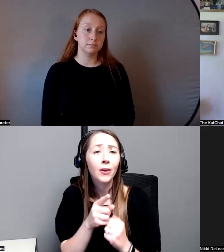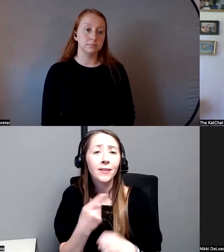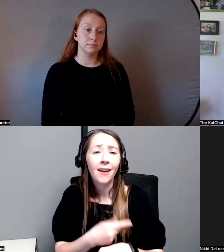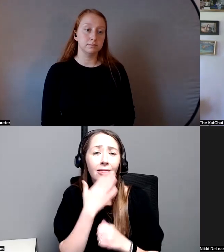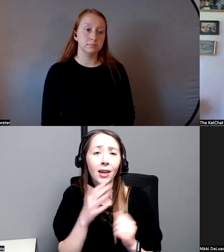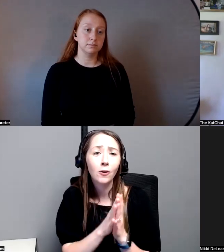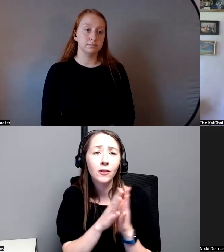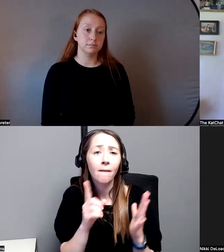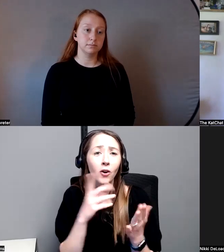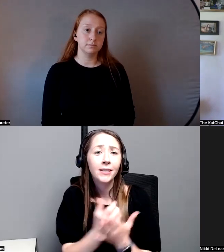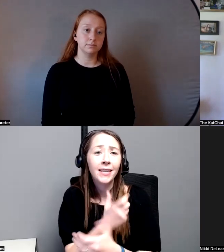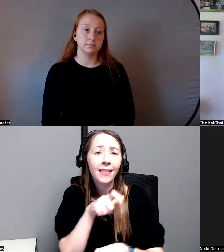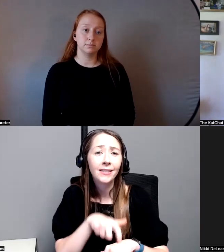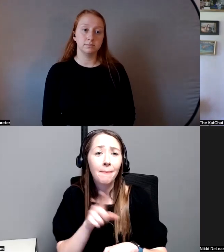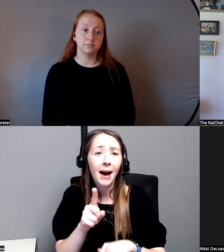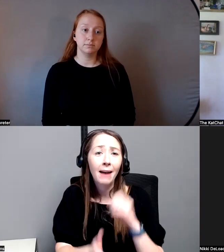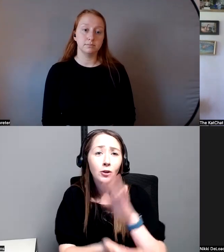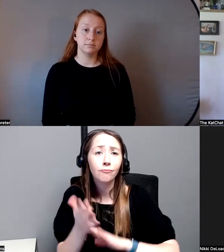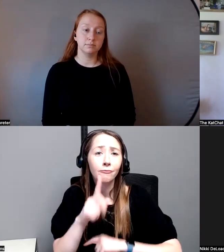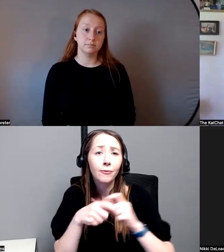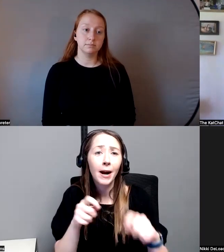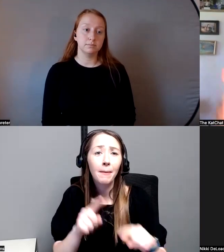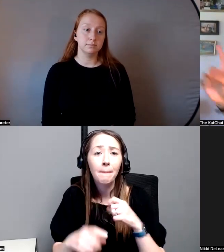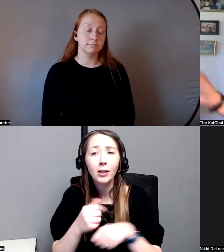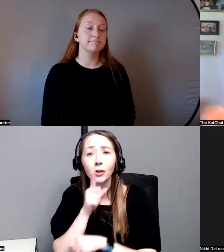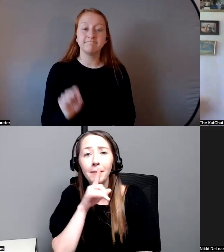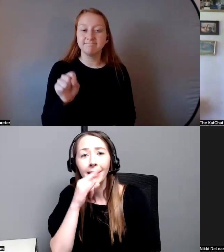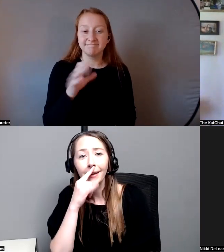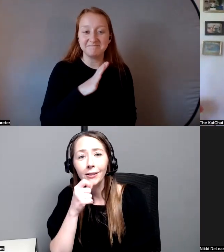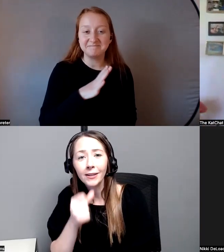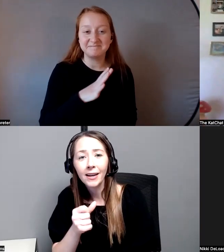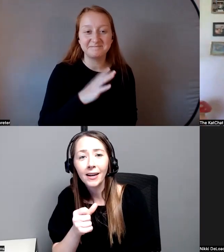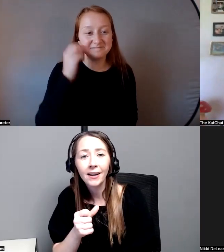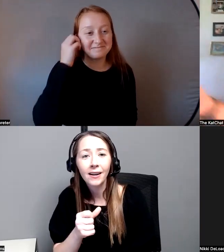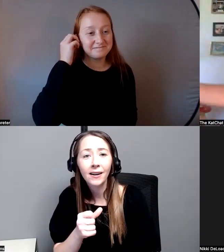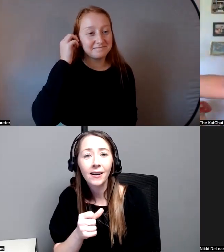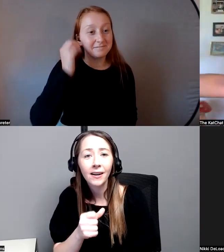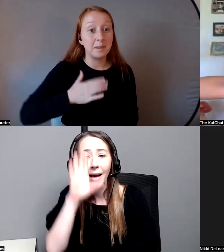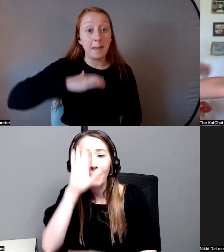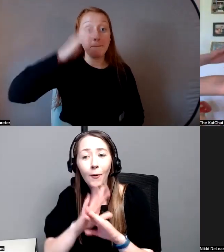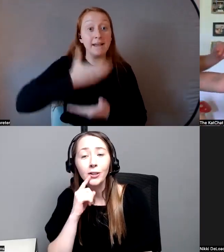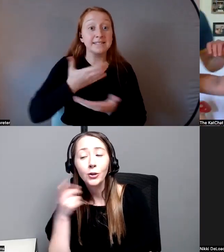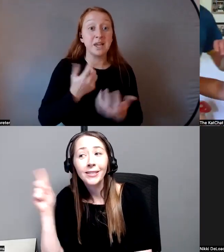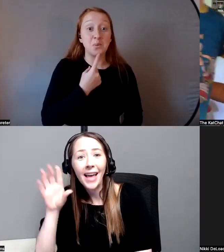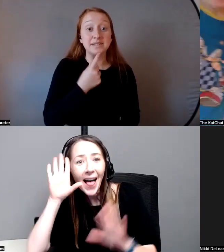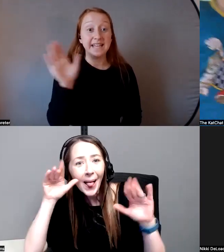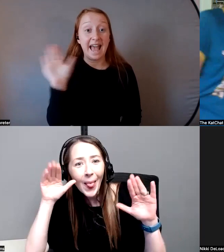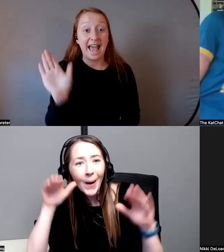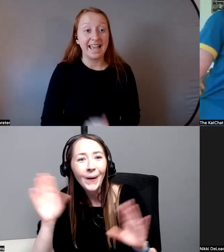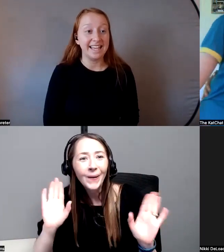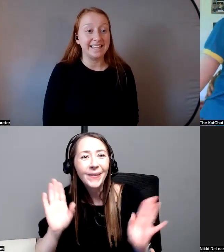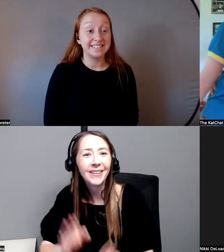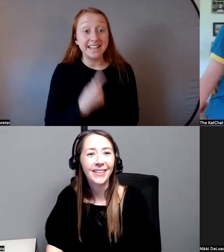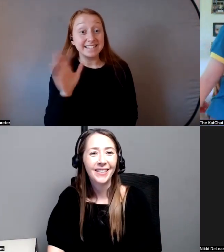so much for taking the time. I got to go and make sure my kids aren't getting into trouble. Say hello. Say hello